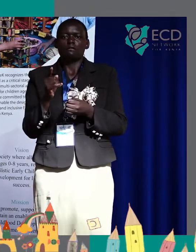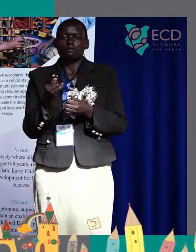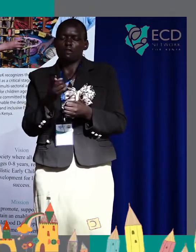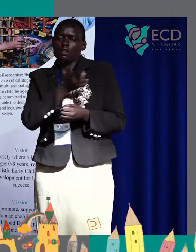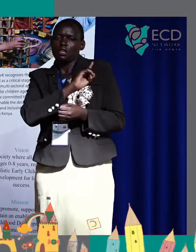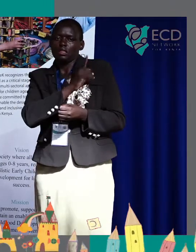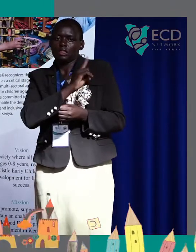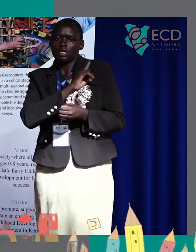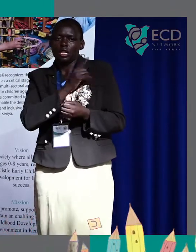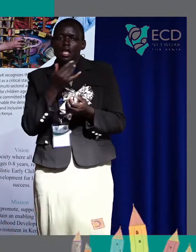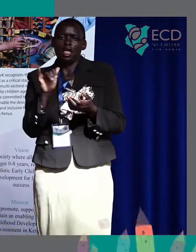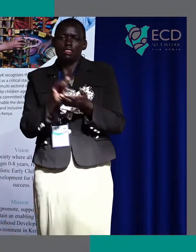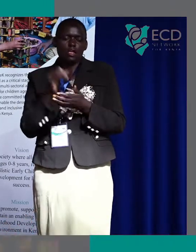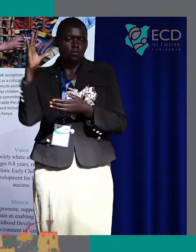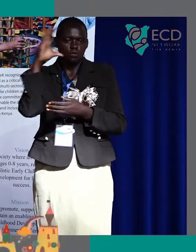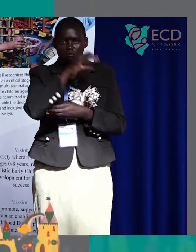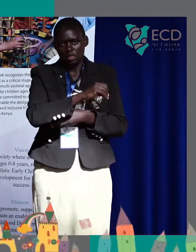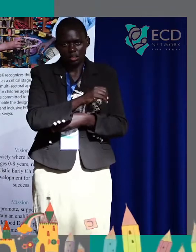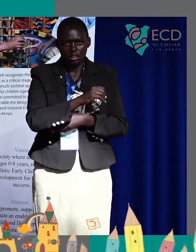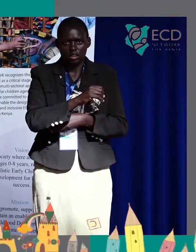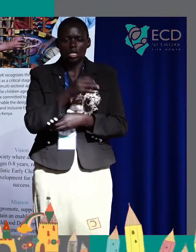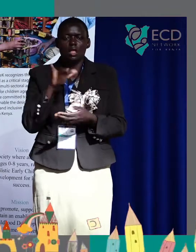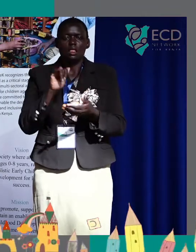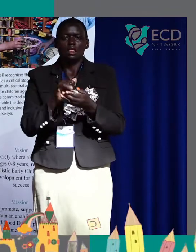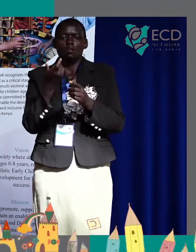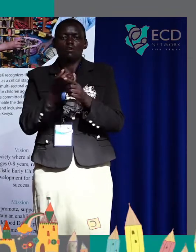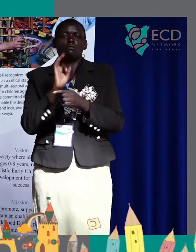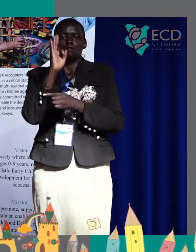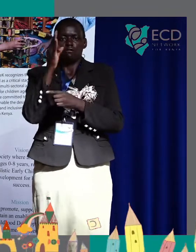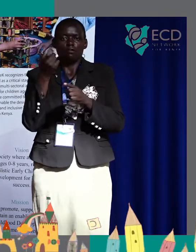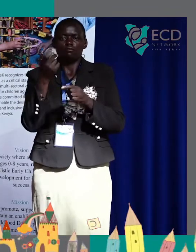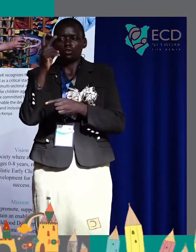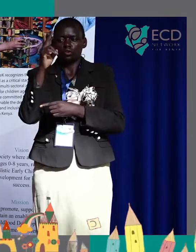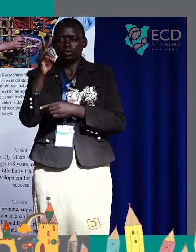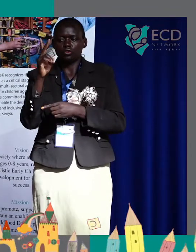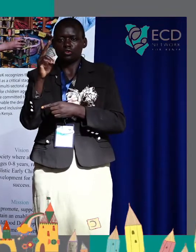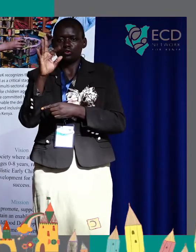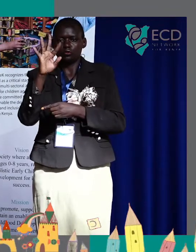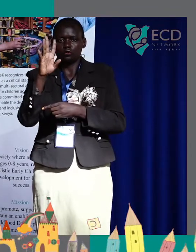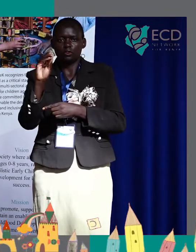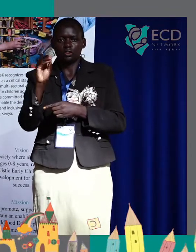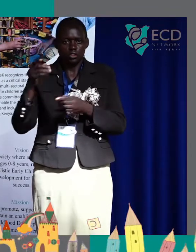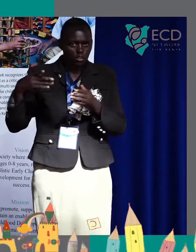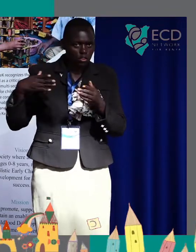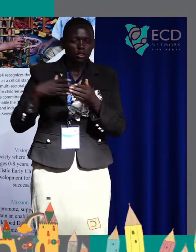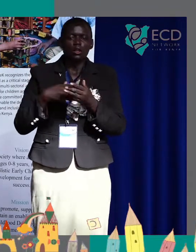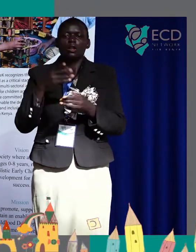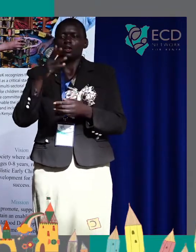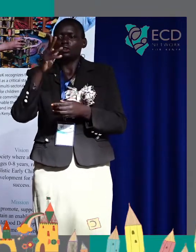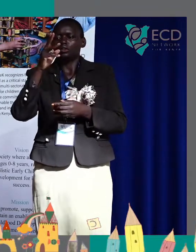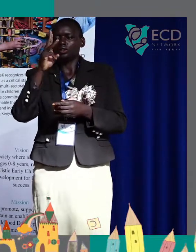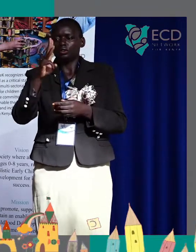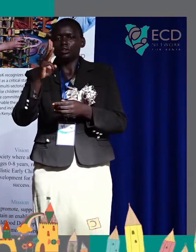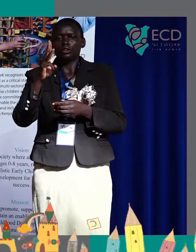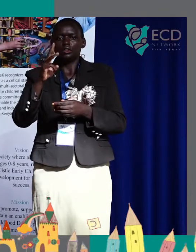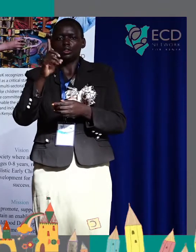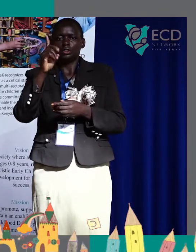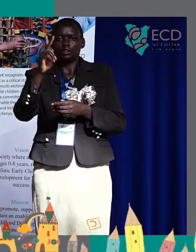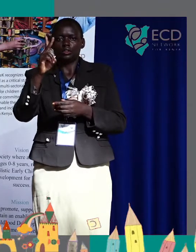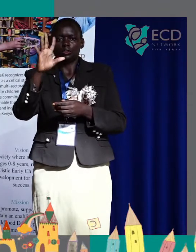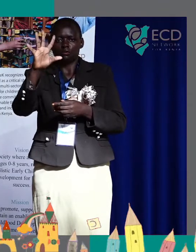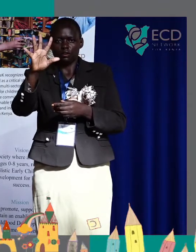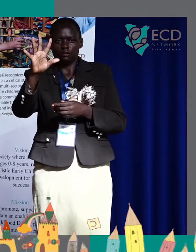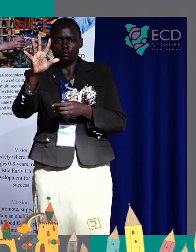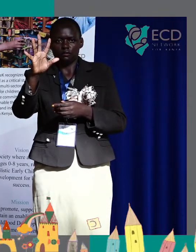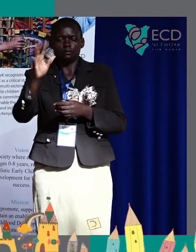forward. And that will be from 2:40 to 3:25. The concurrent sessions will be on